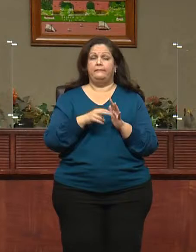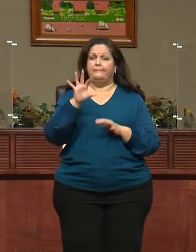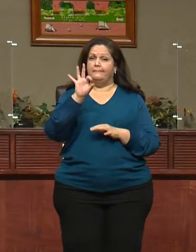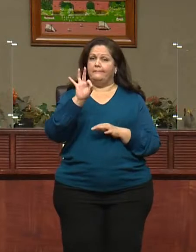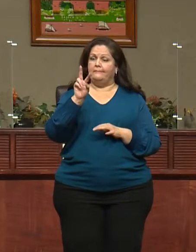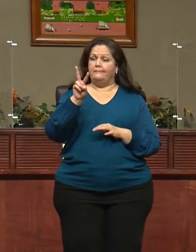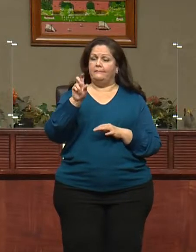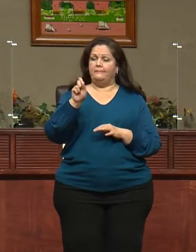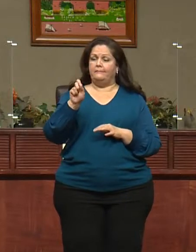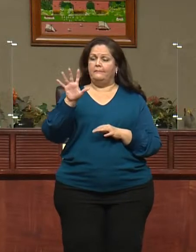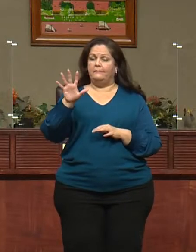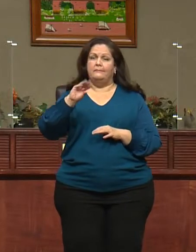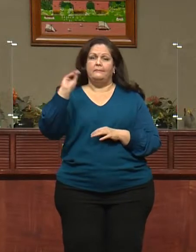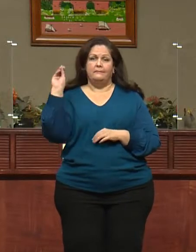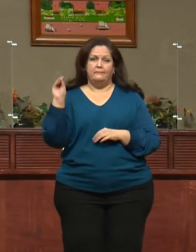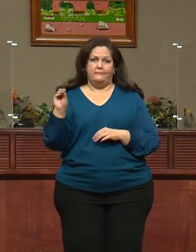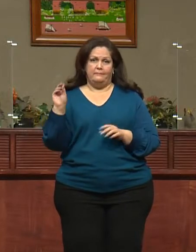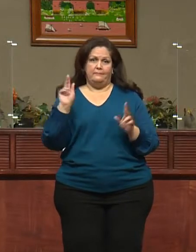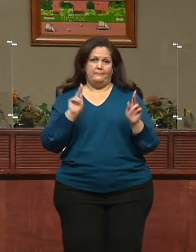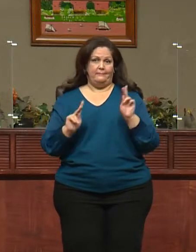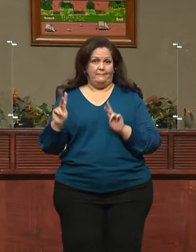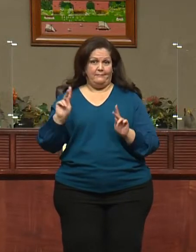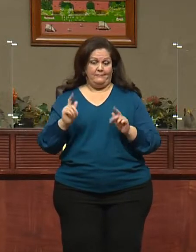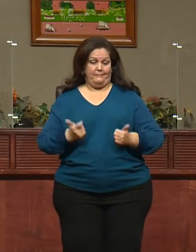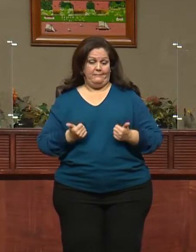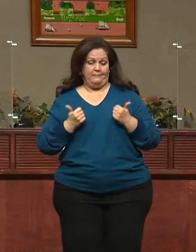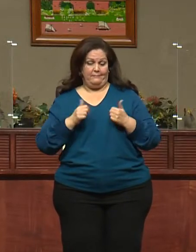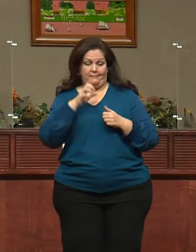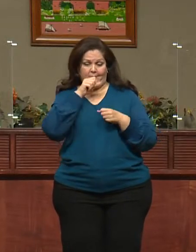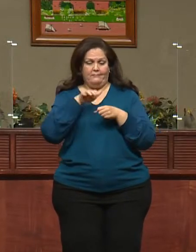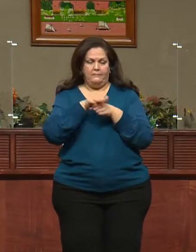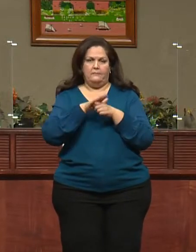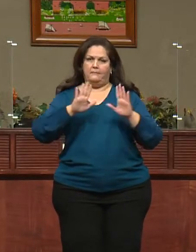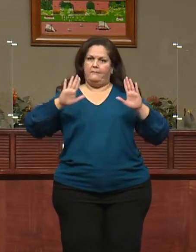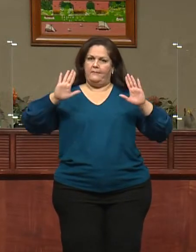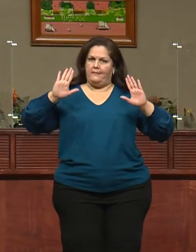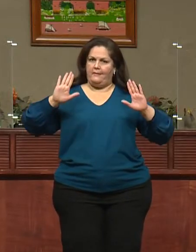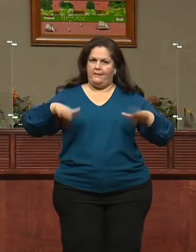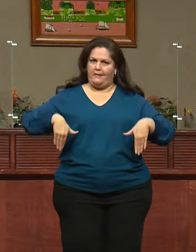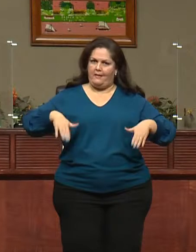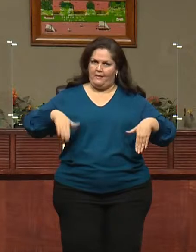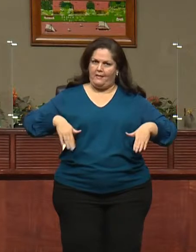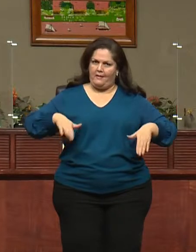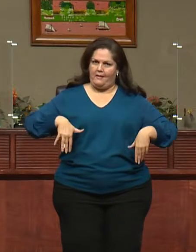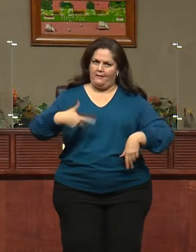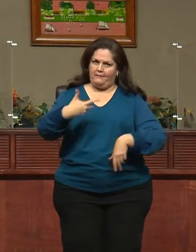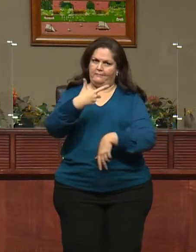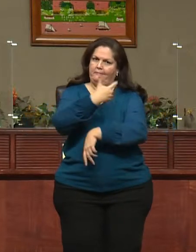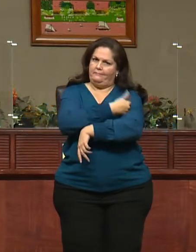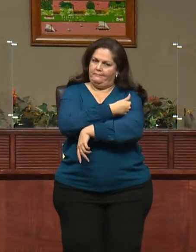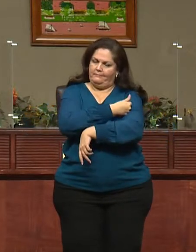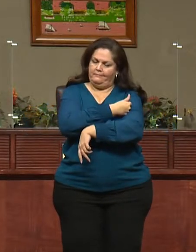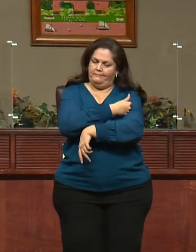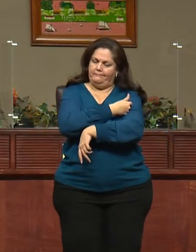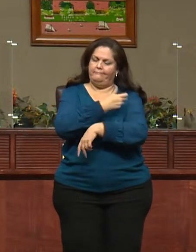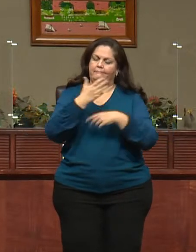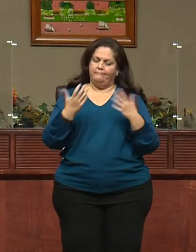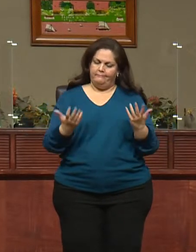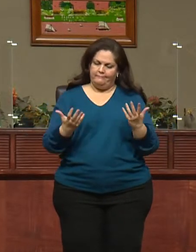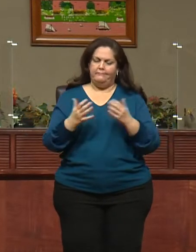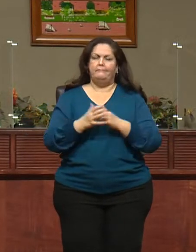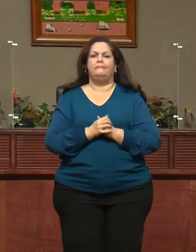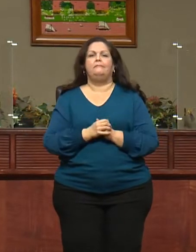92.5% of our population remains to be inoculated.